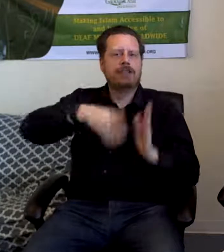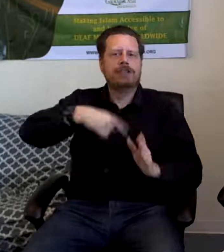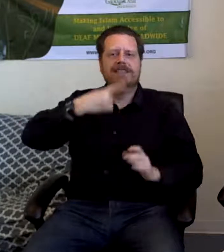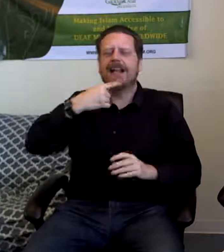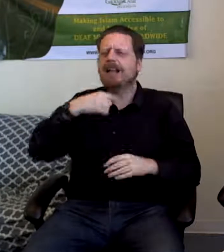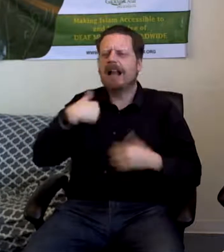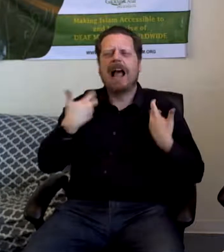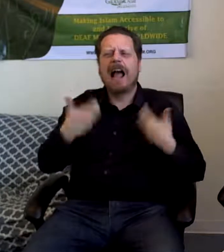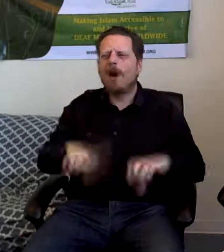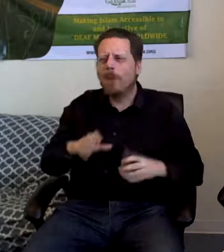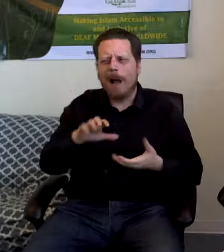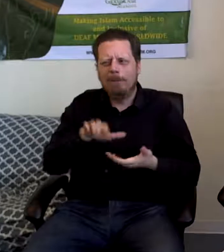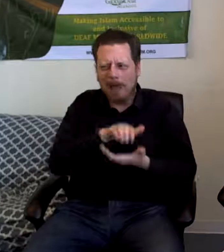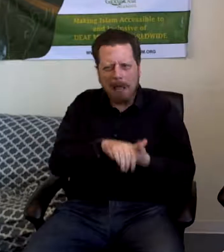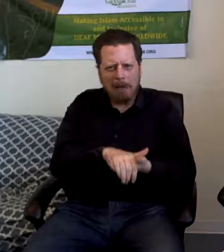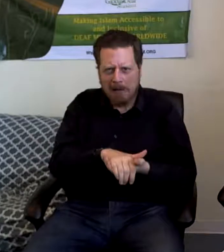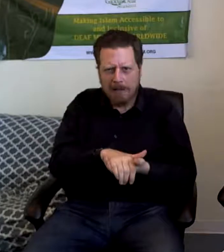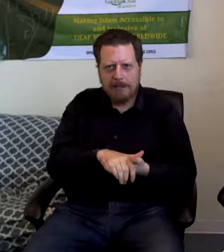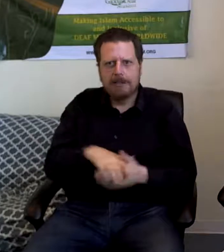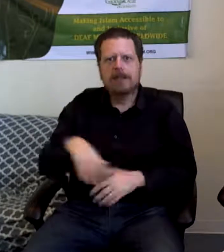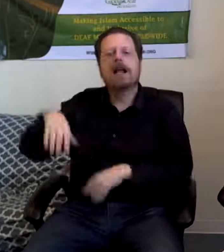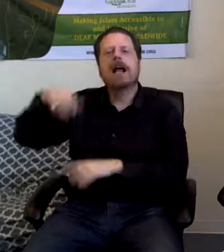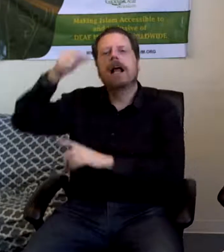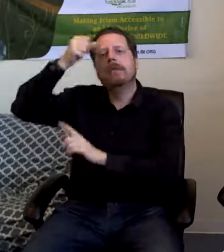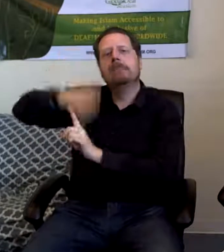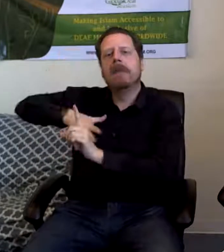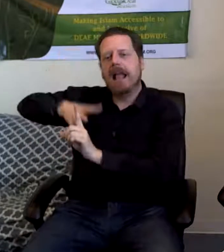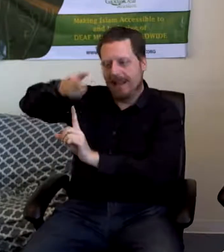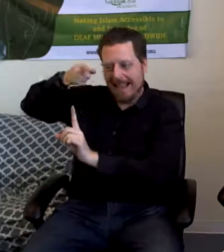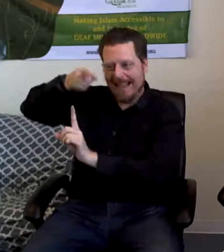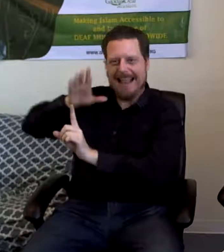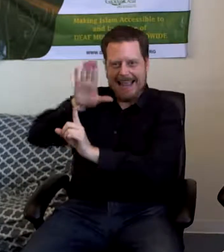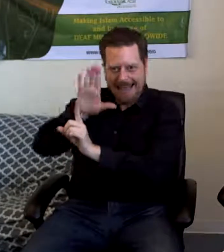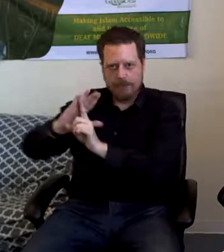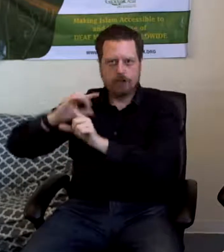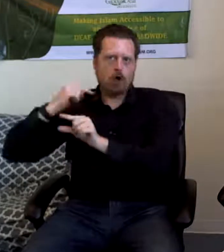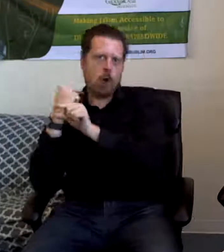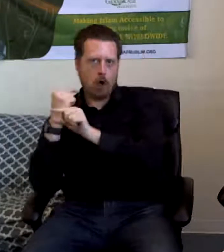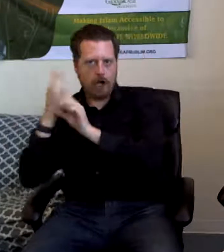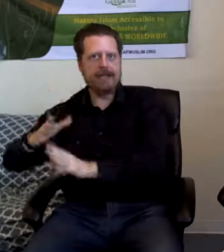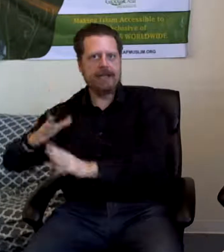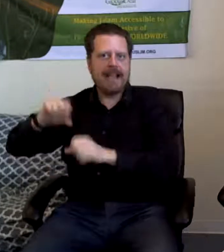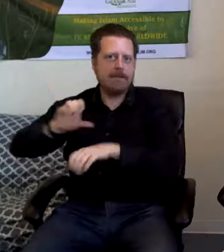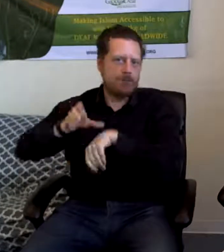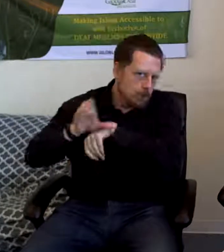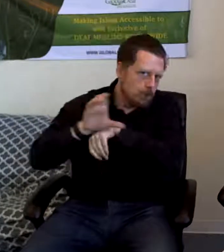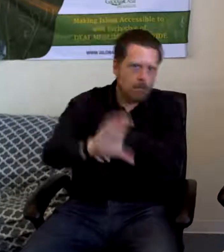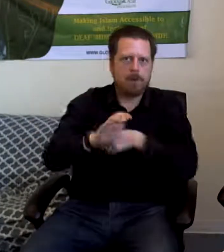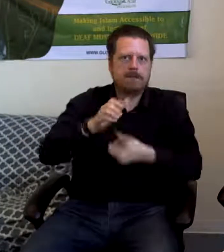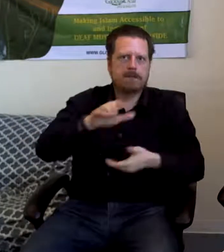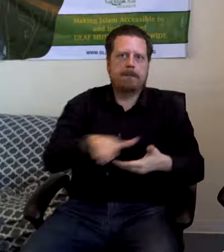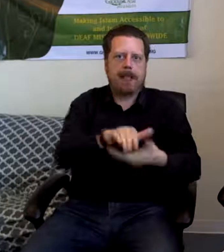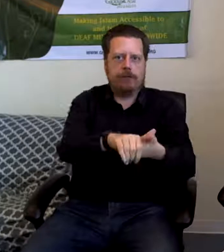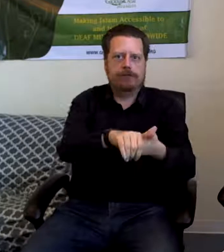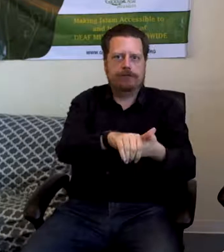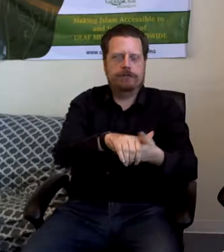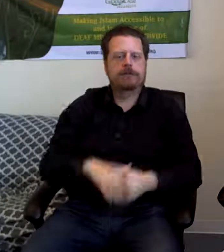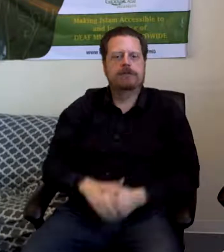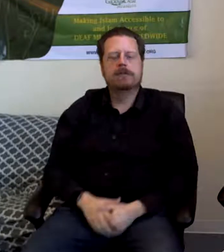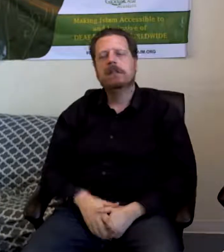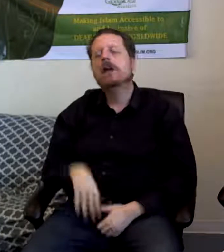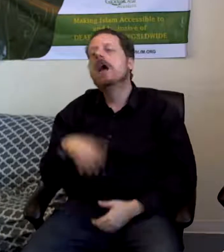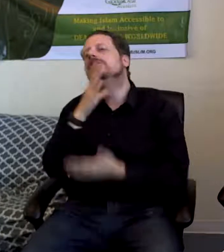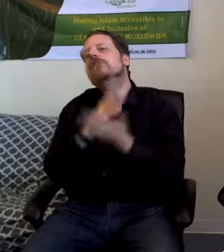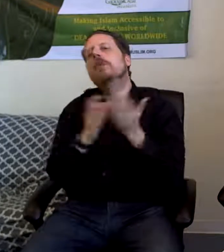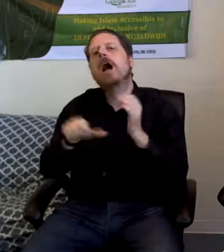to get married, his guardian could compel him to marry. But some others